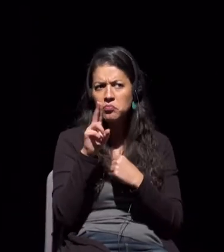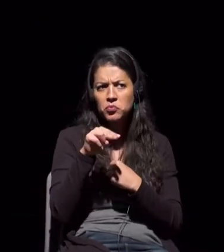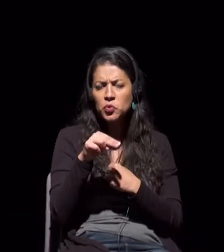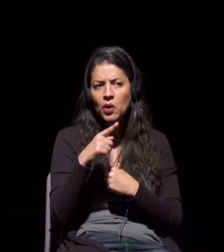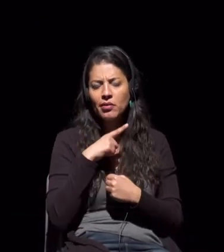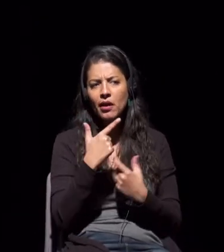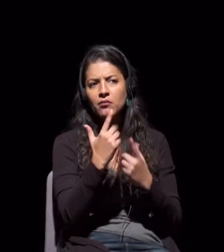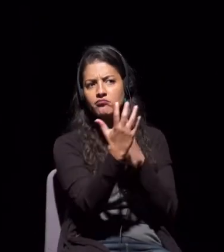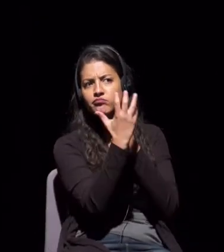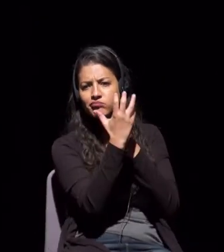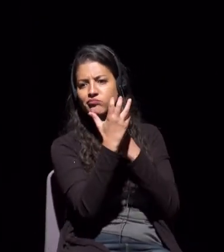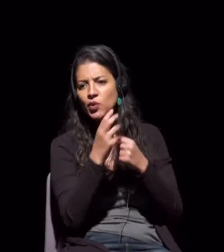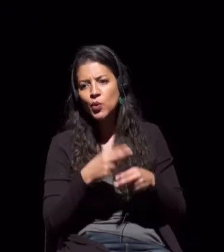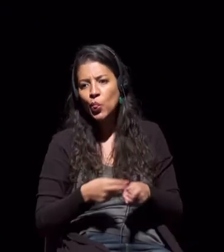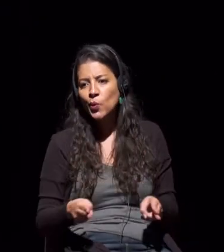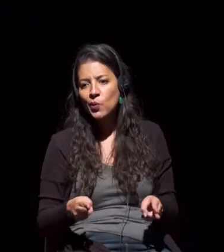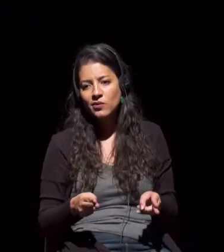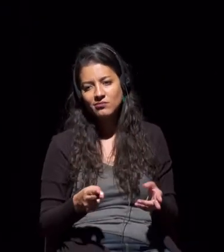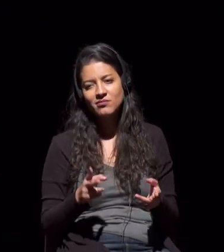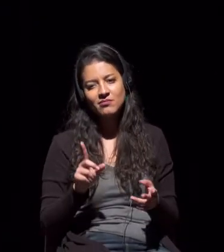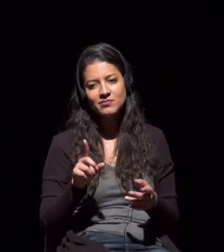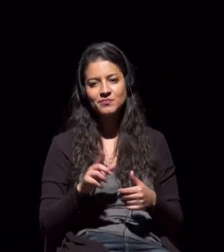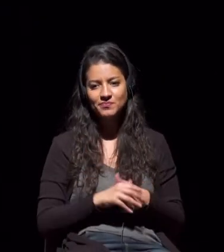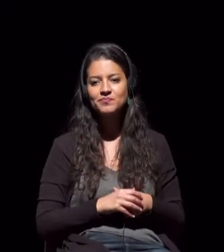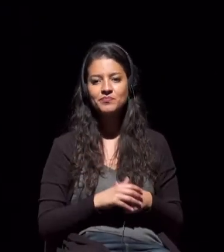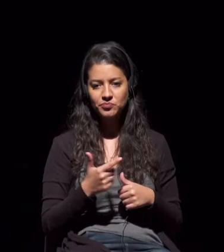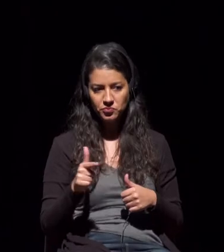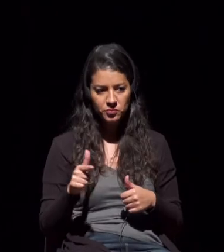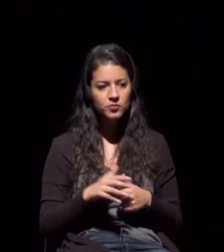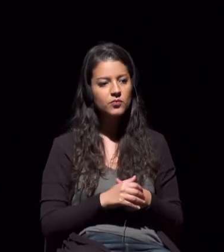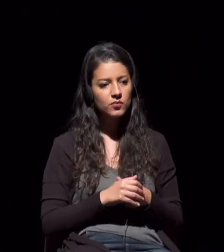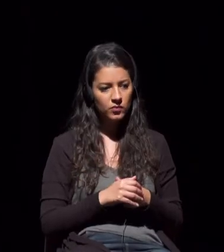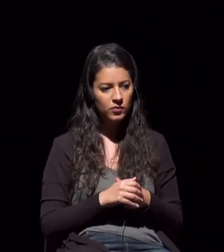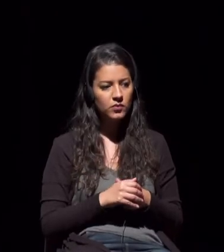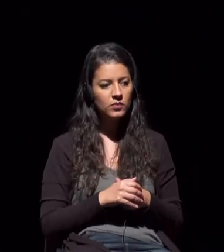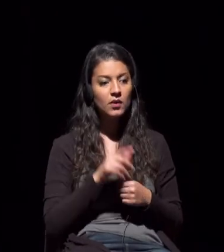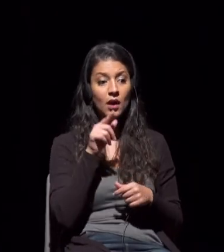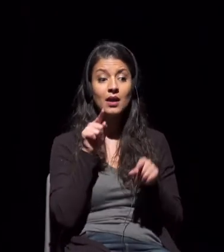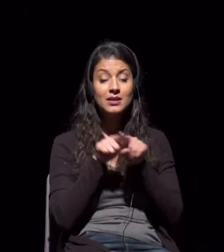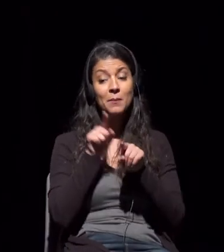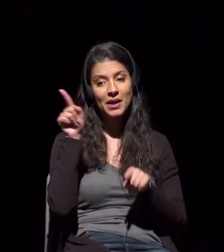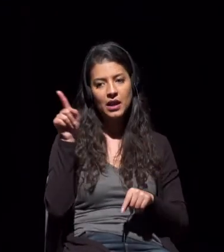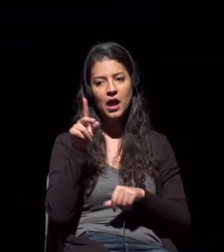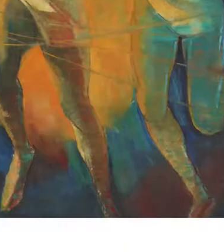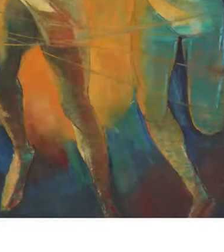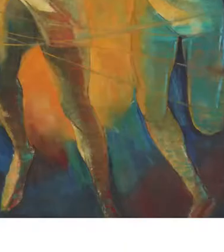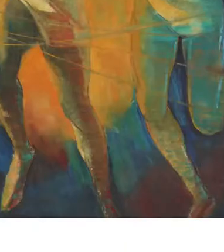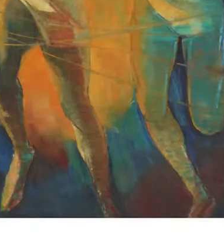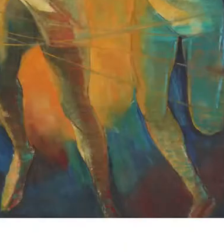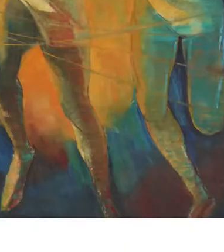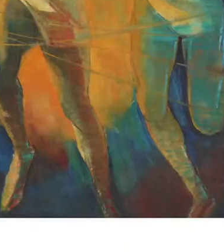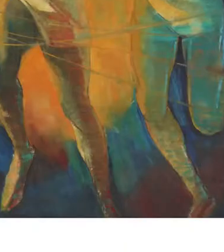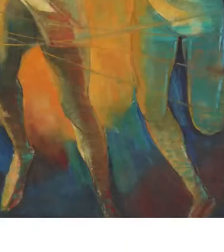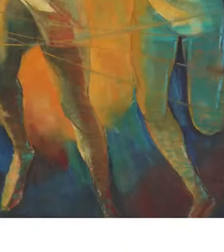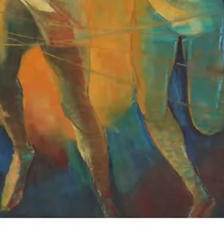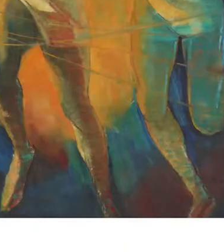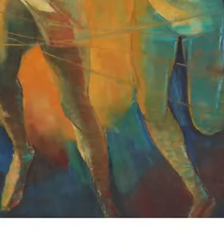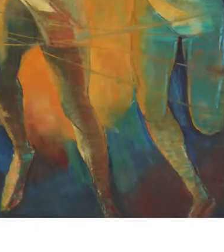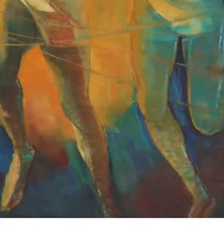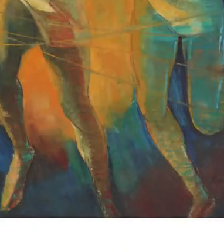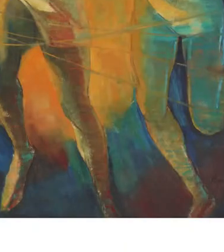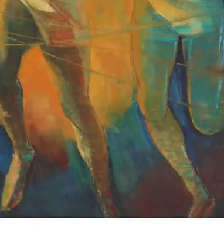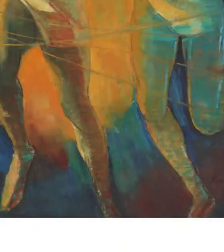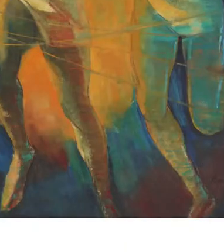The vision of the athlete is also hardly celebratory in Barrington Watson's Athlete's Nightmare 2, which depicts an